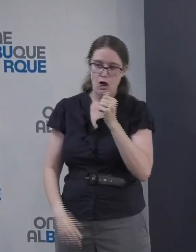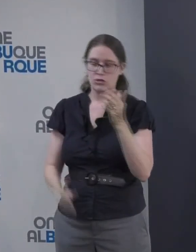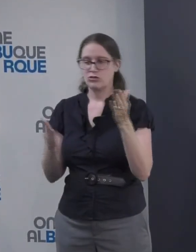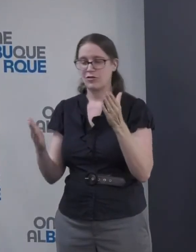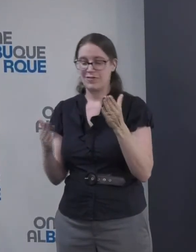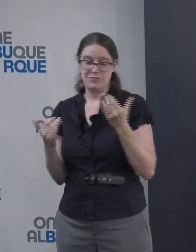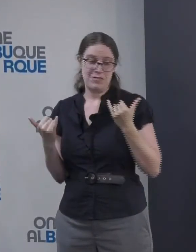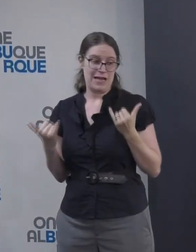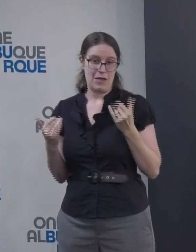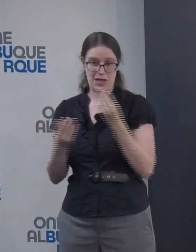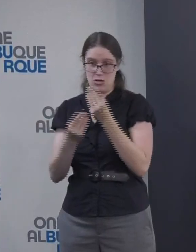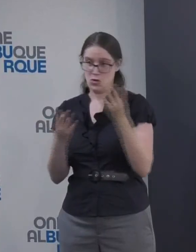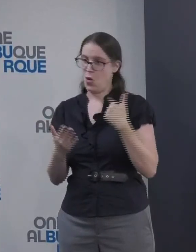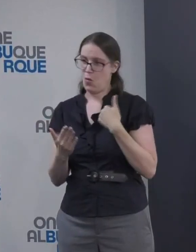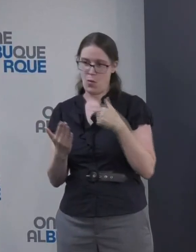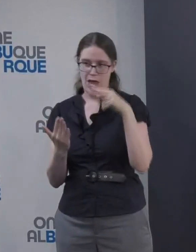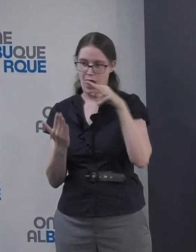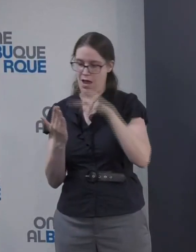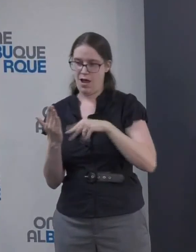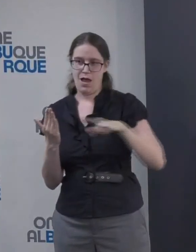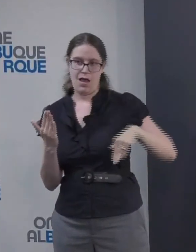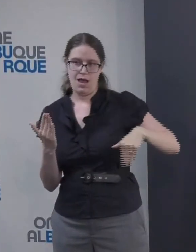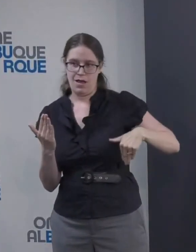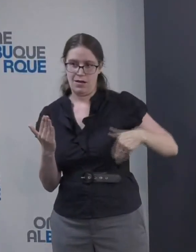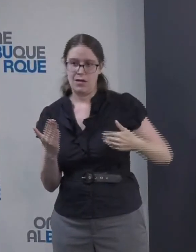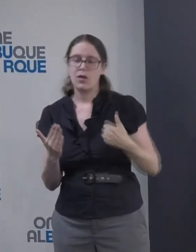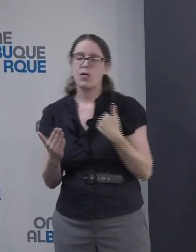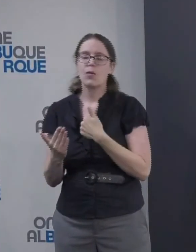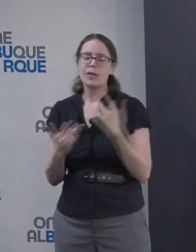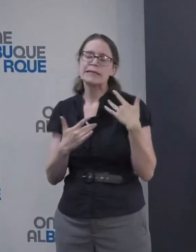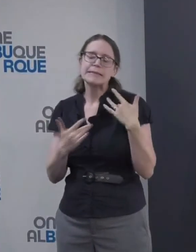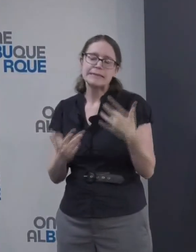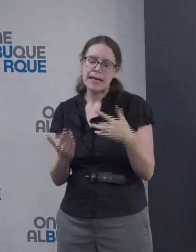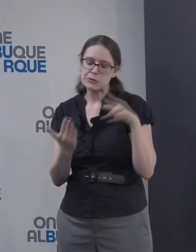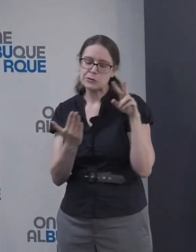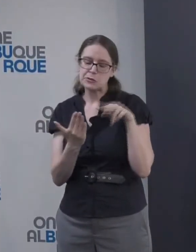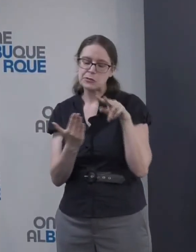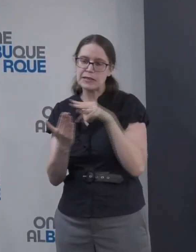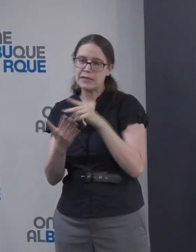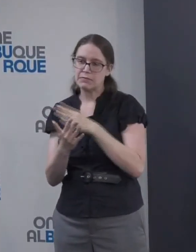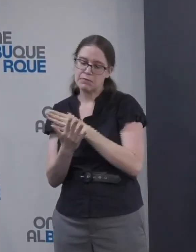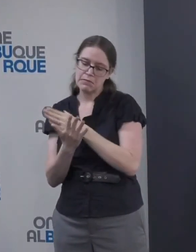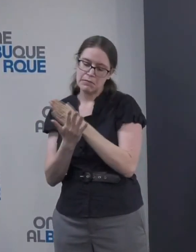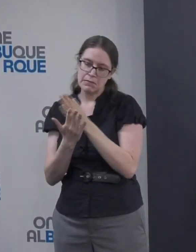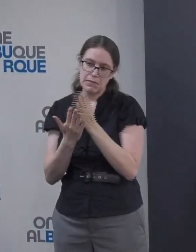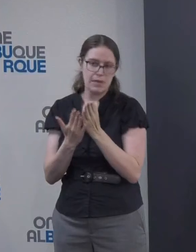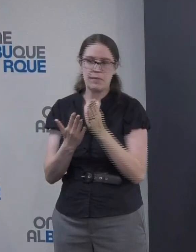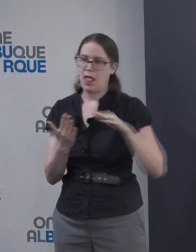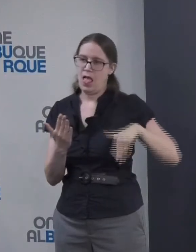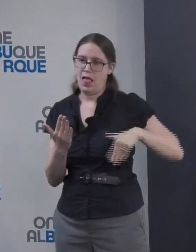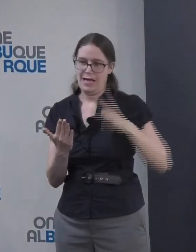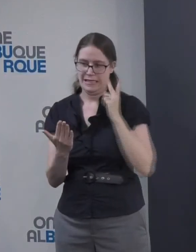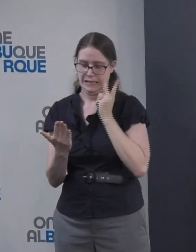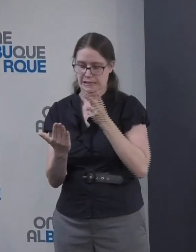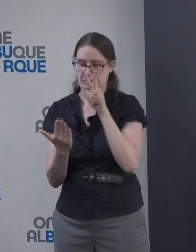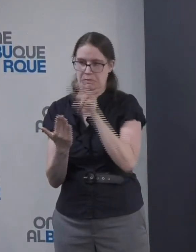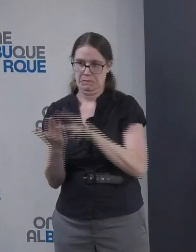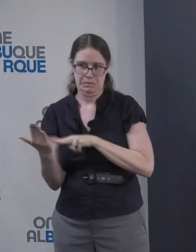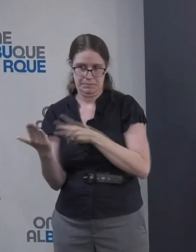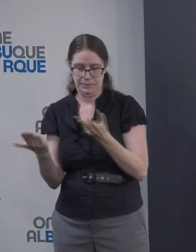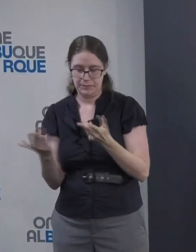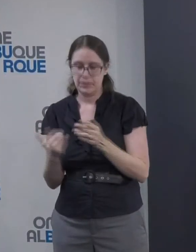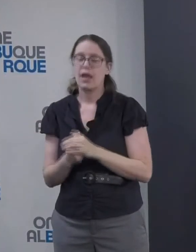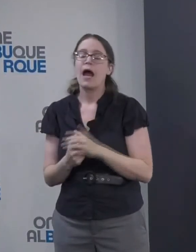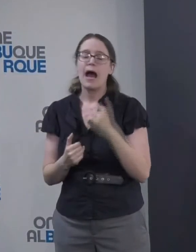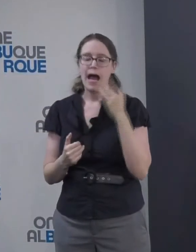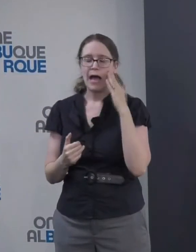point, actually, we haven't reviewed that. We always look at the council initiatives kind of as they come through the process. So I'd be happy to look at it. And, I